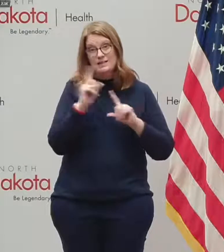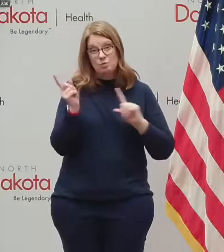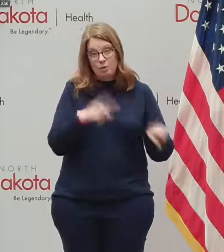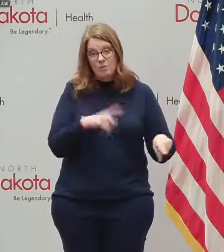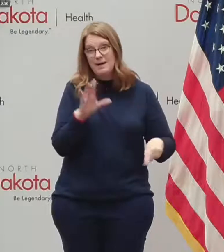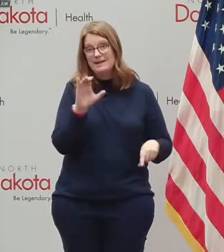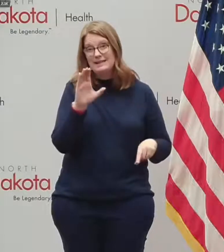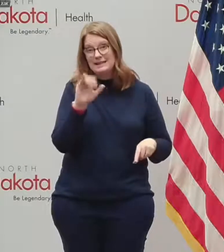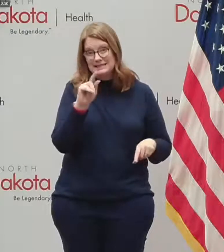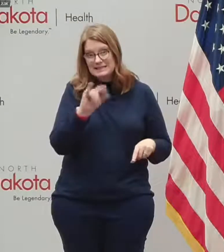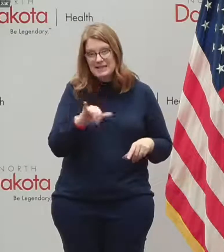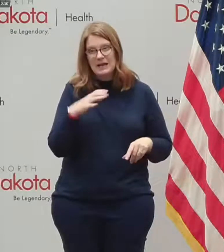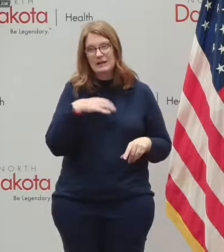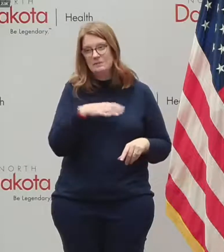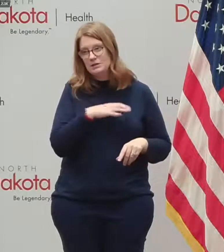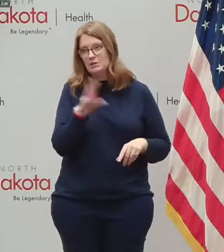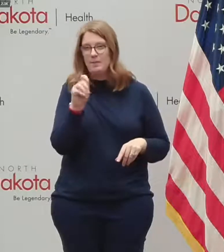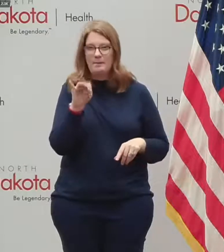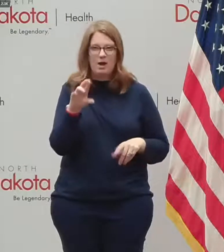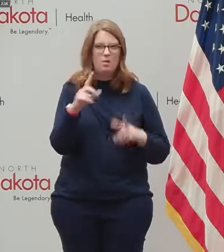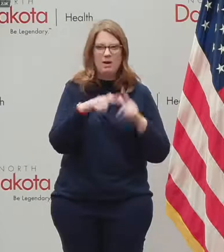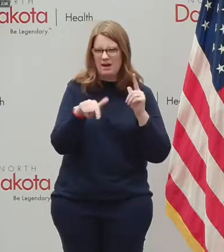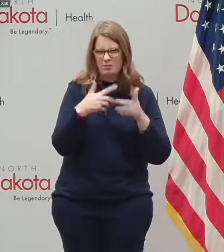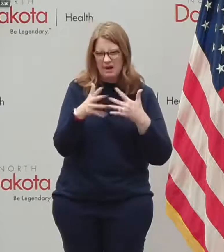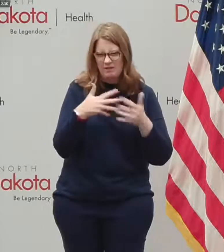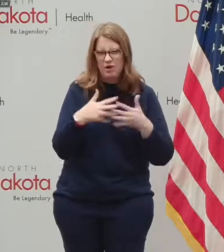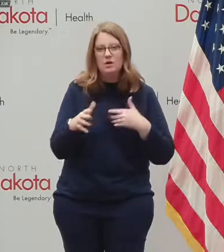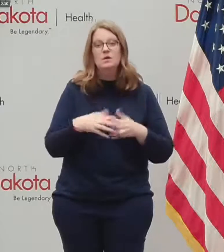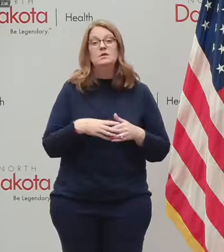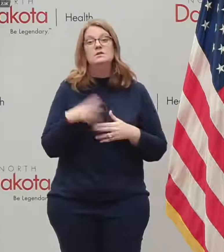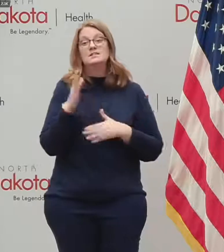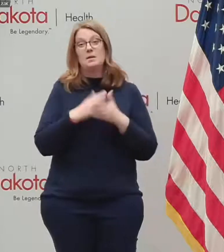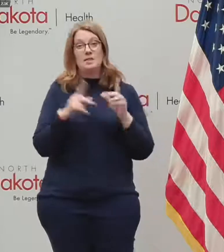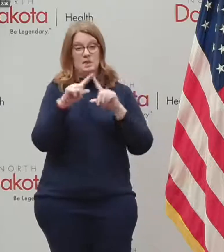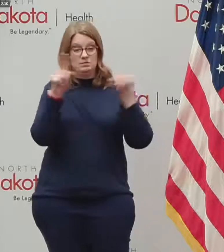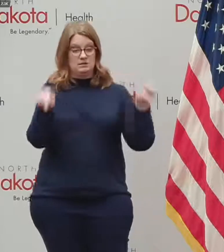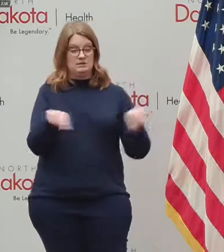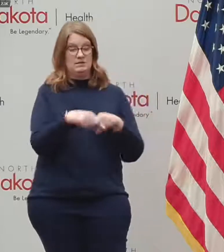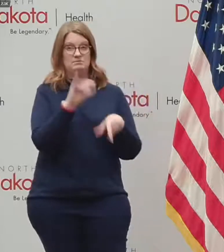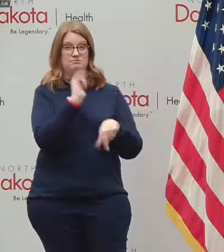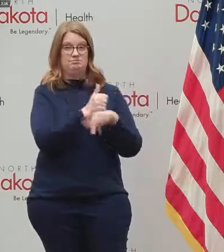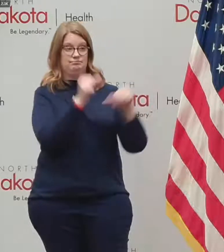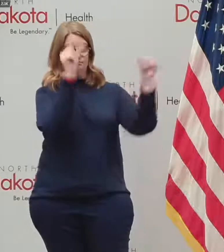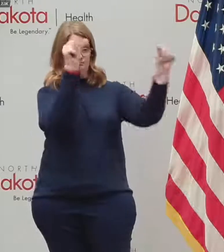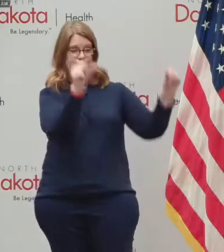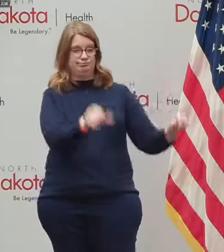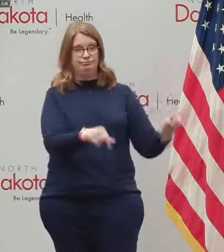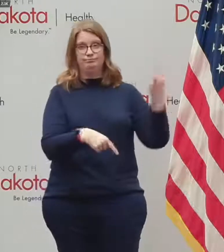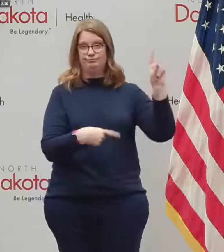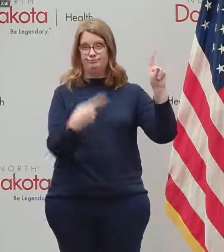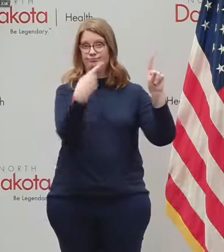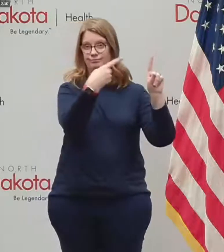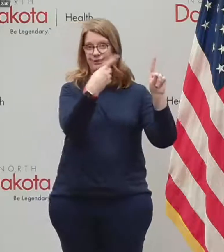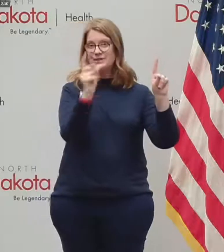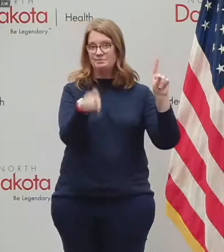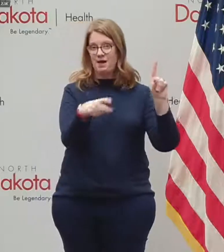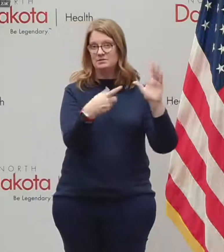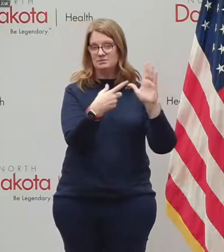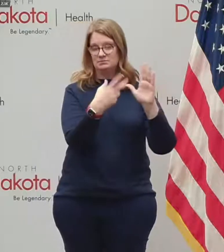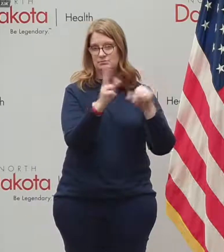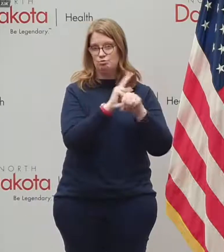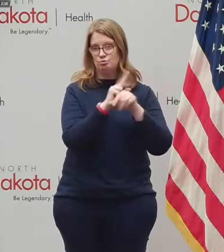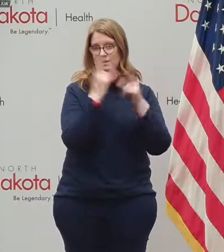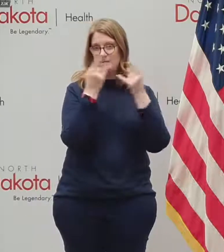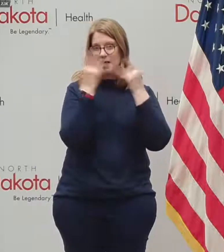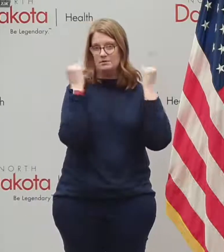county commission, by the mayor, that some of those signs went up relatively quickly, and we did have the mayor's report that there were businesses that had